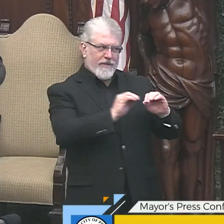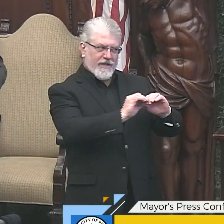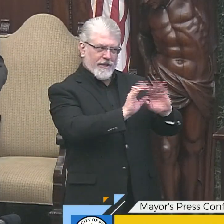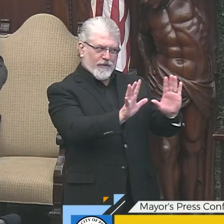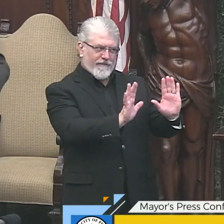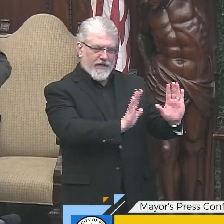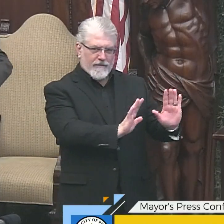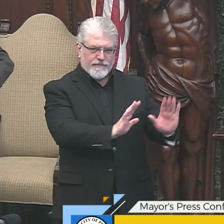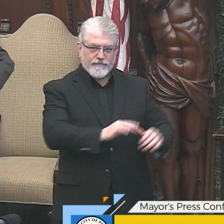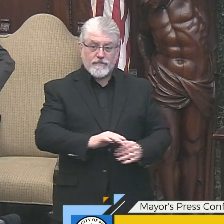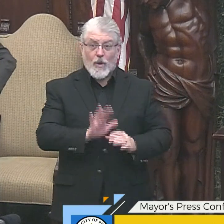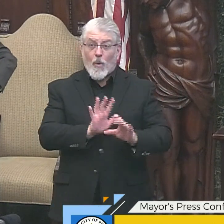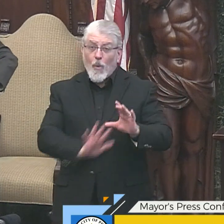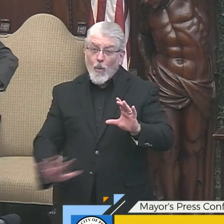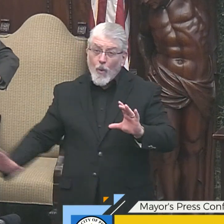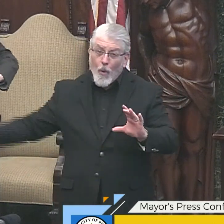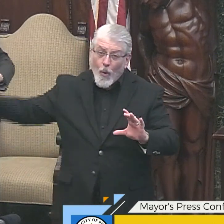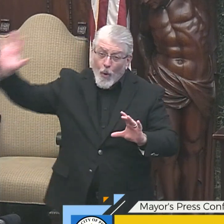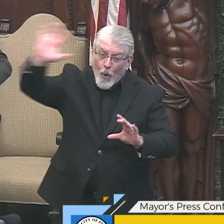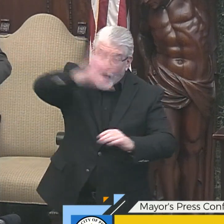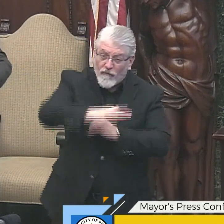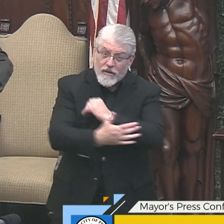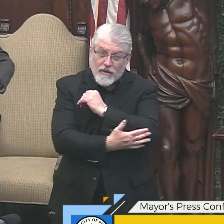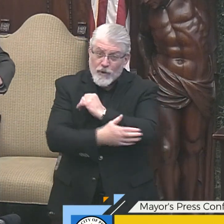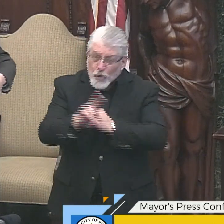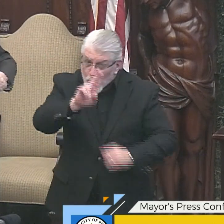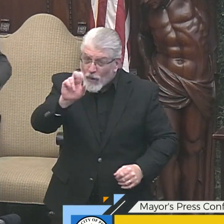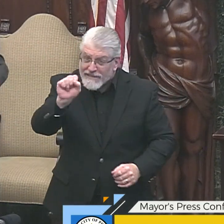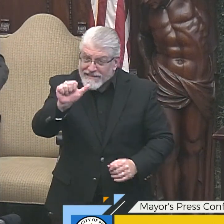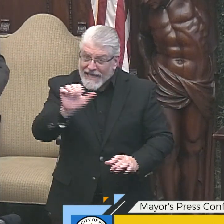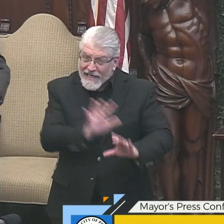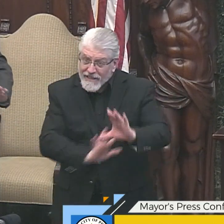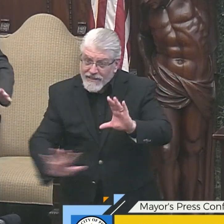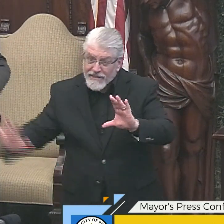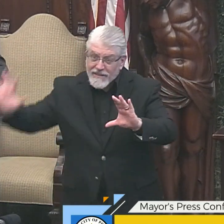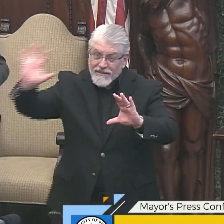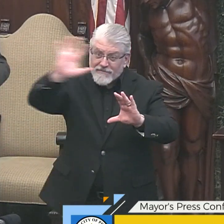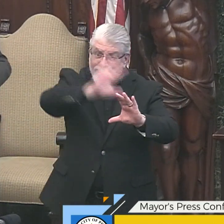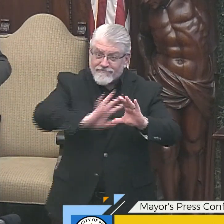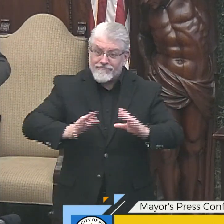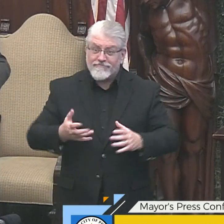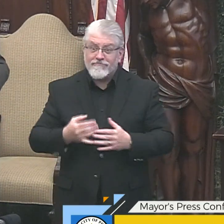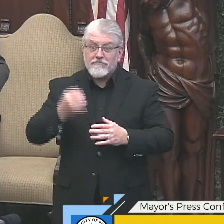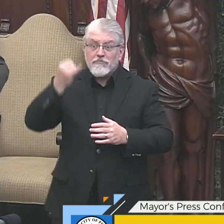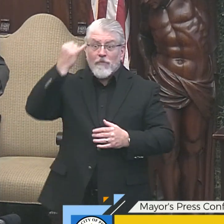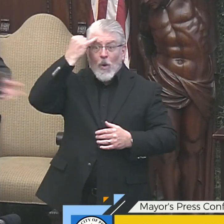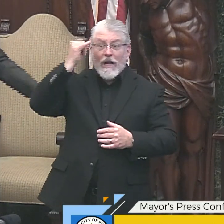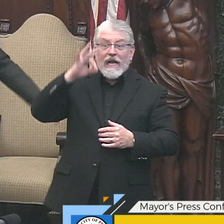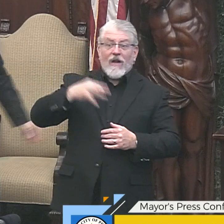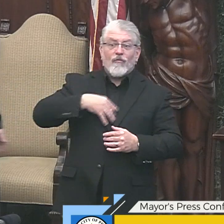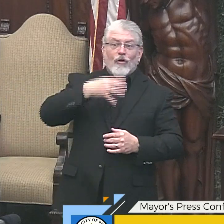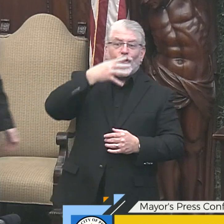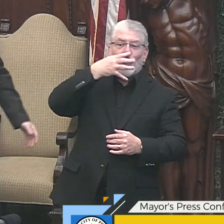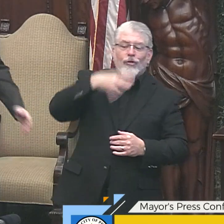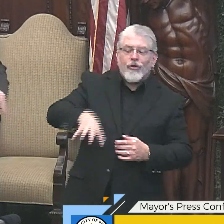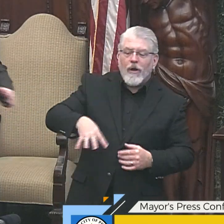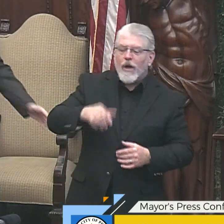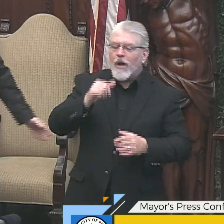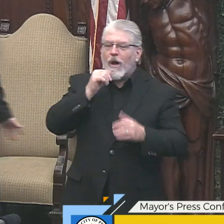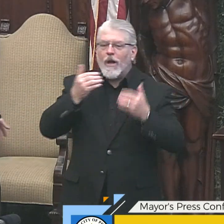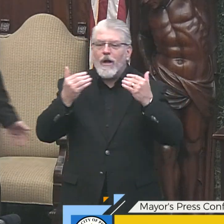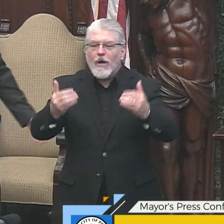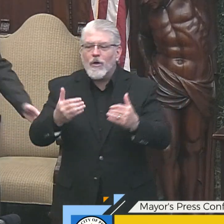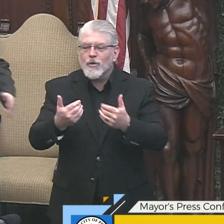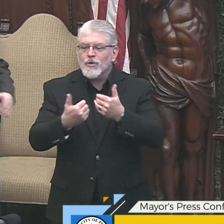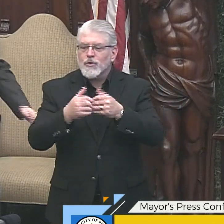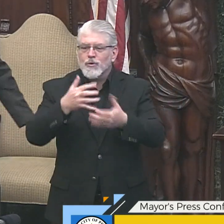whole Western world, if this spread goes unchecked, the healthcare system will be overwhelmed. Okay, that's just simply a fact. That's what's been experienced in China, that